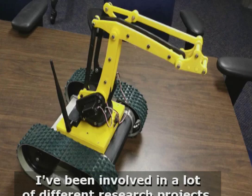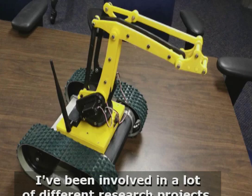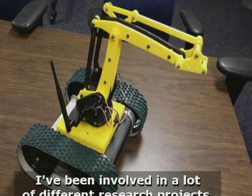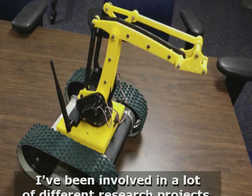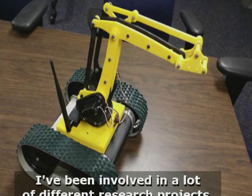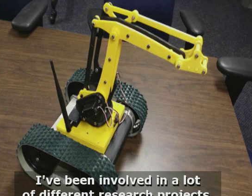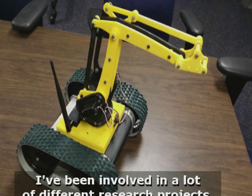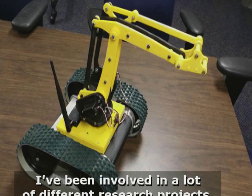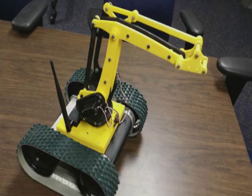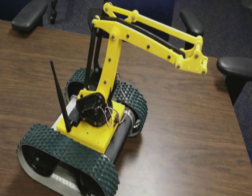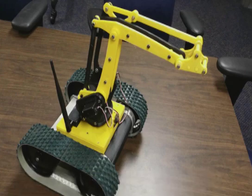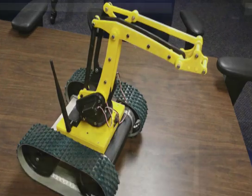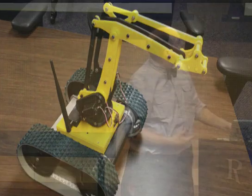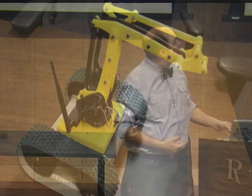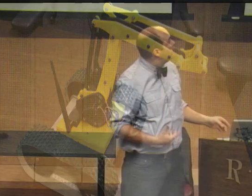projects.